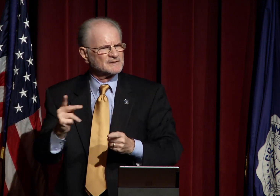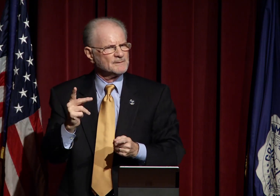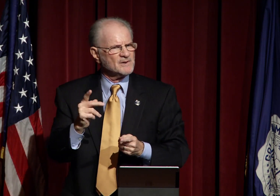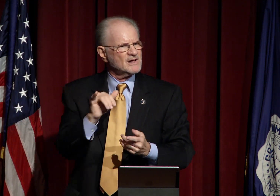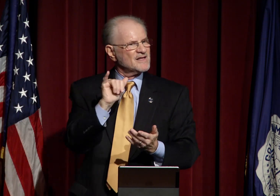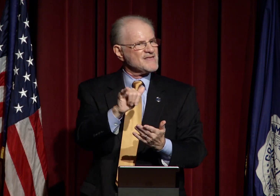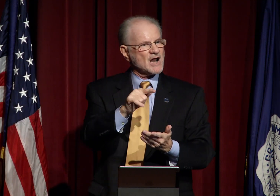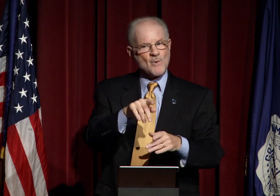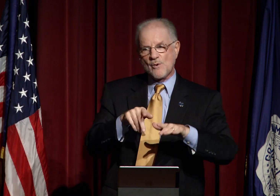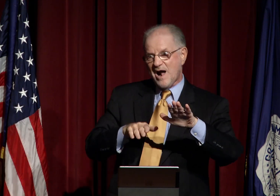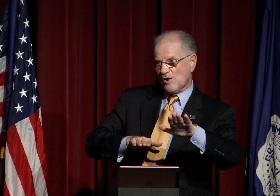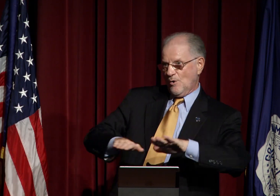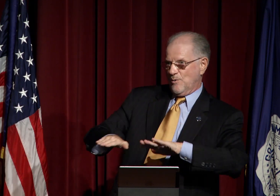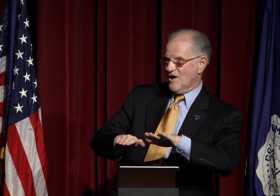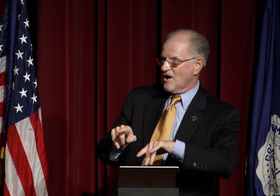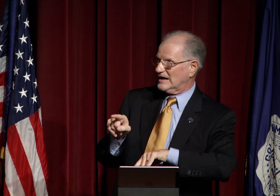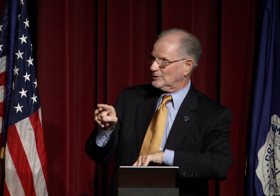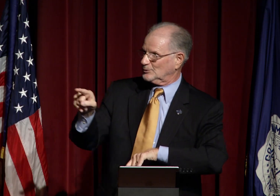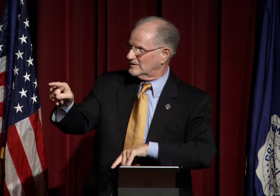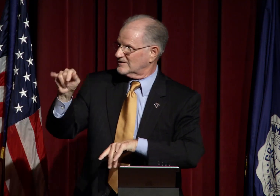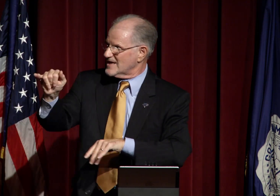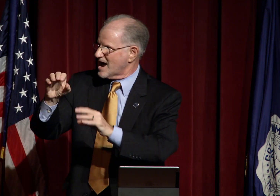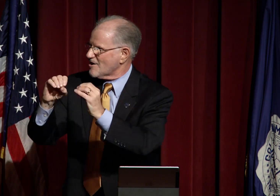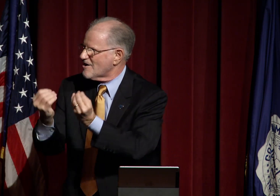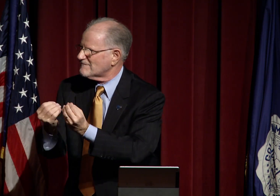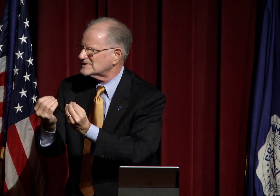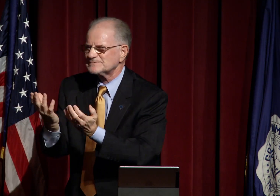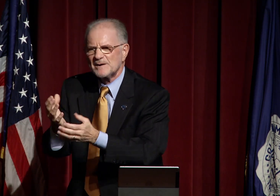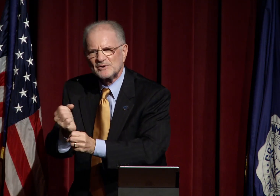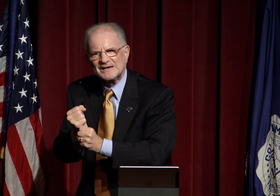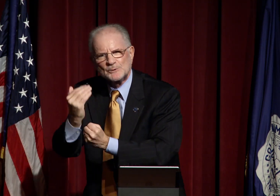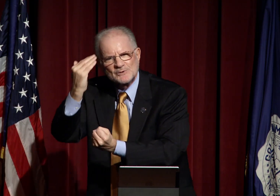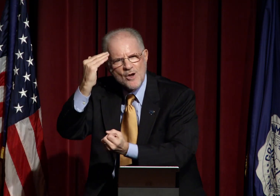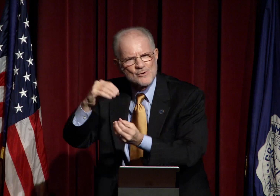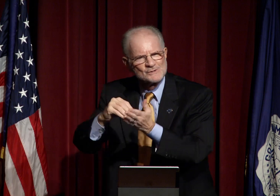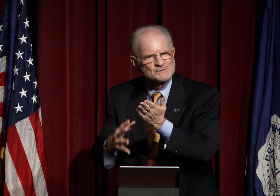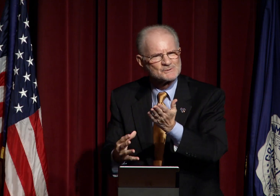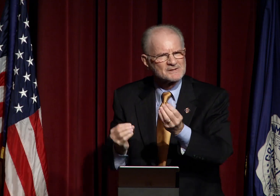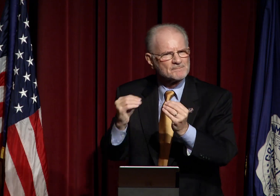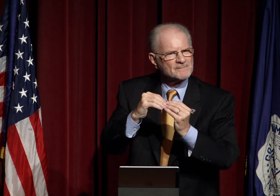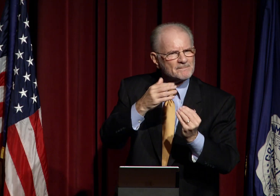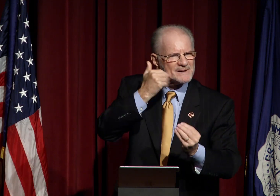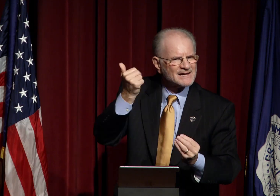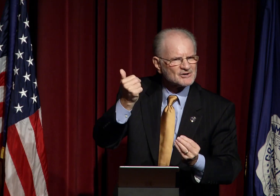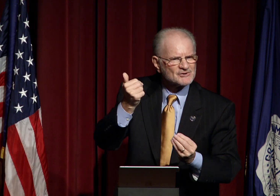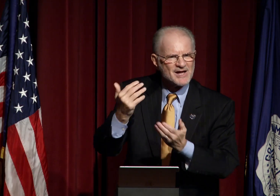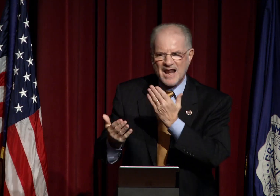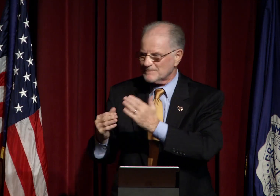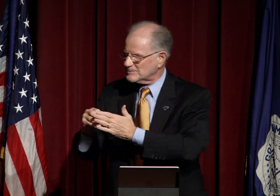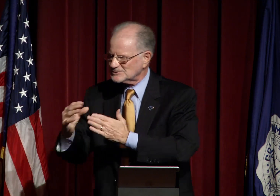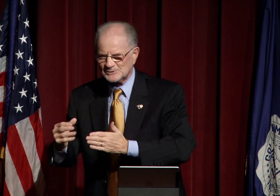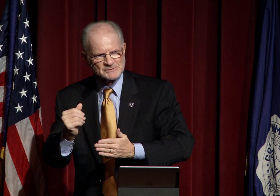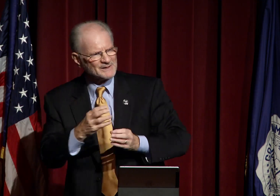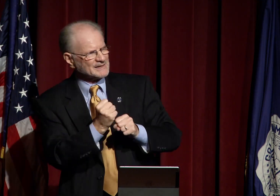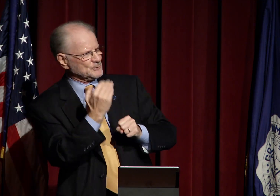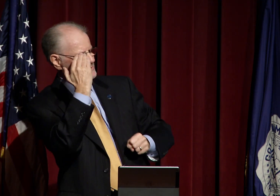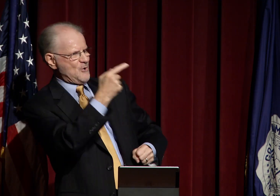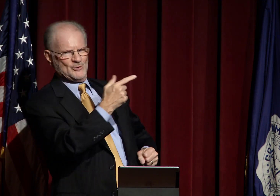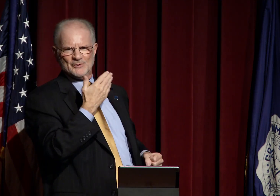them directly to that office. Introduce them to the person there. Take that extra step. Get to know the students better. And